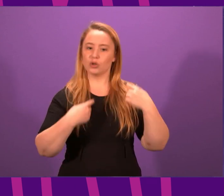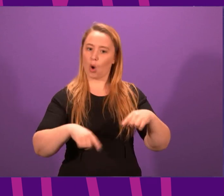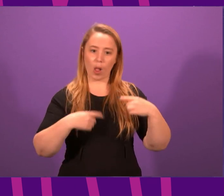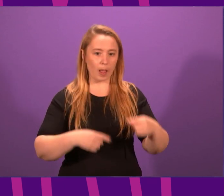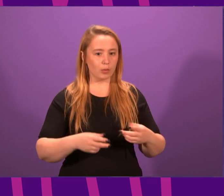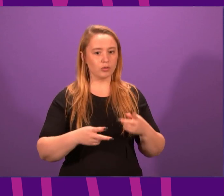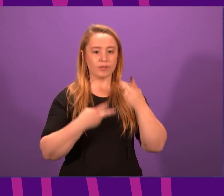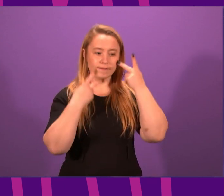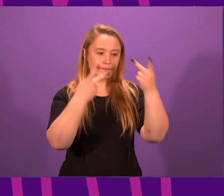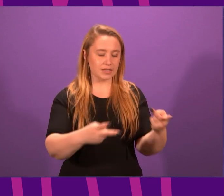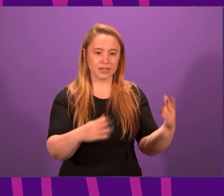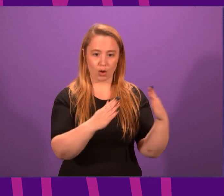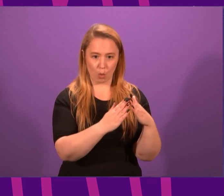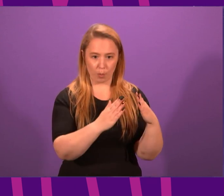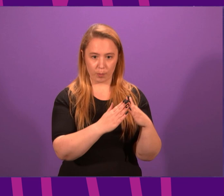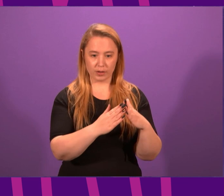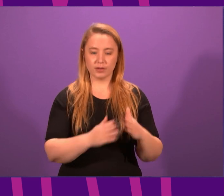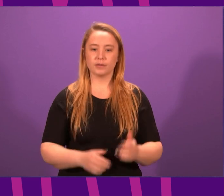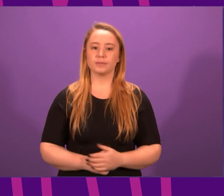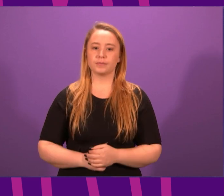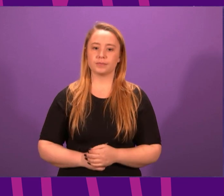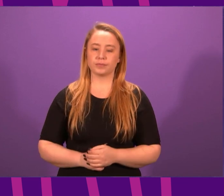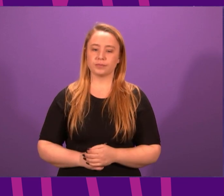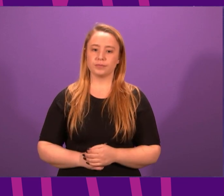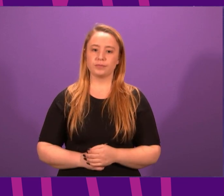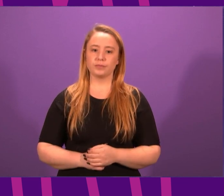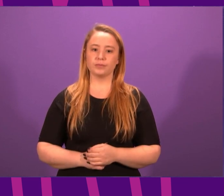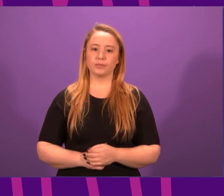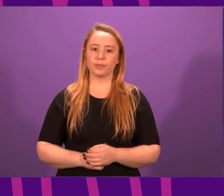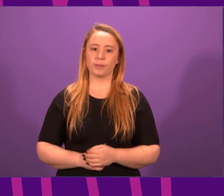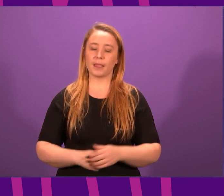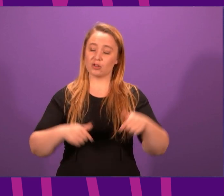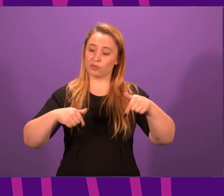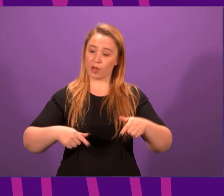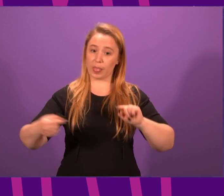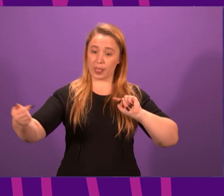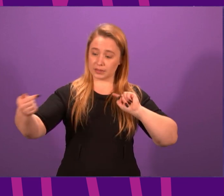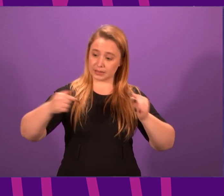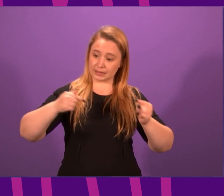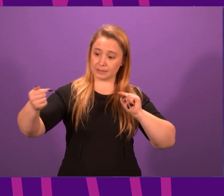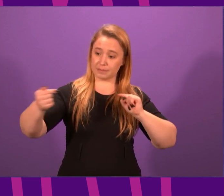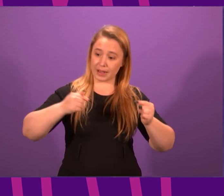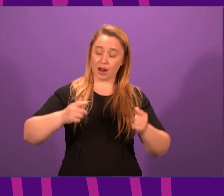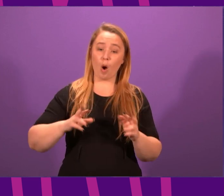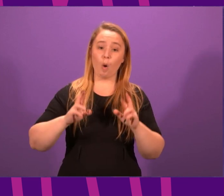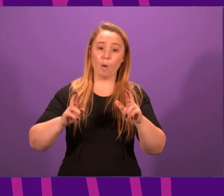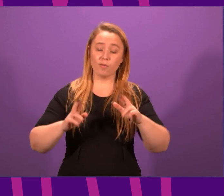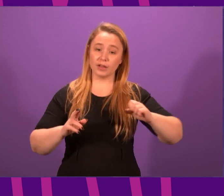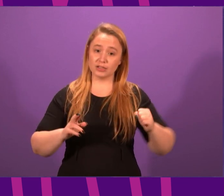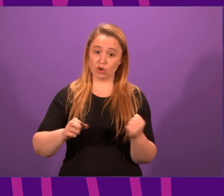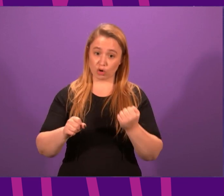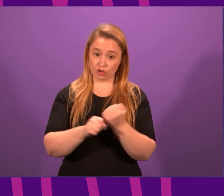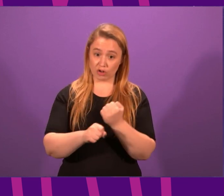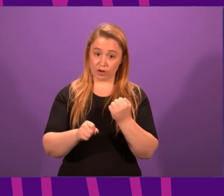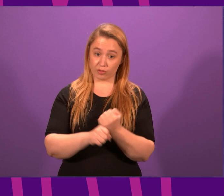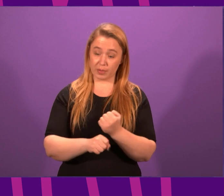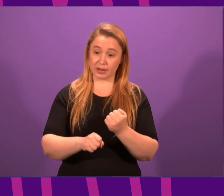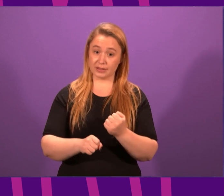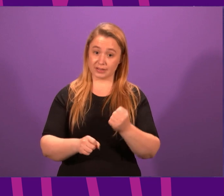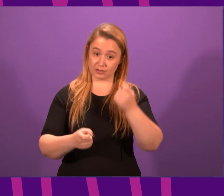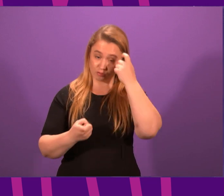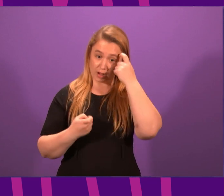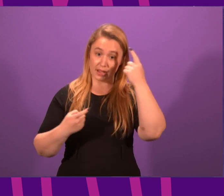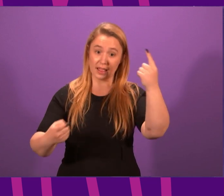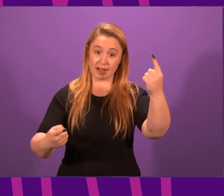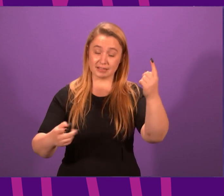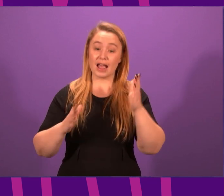social harms. I hope in the wake of this debate, the Scottish Government is clear that this framework needs to be part